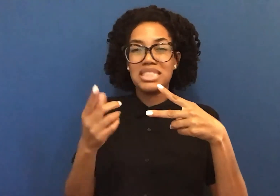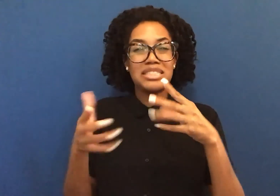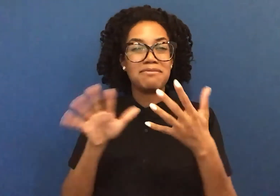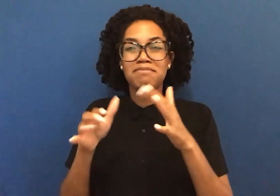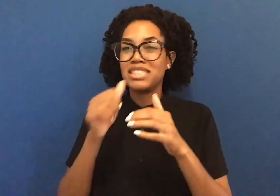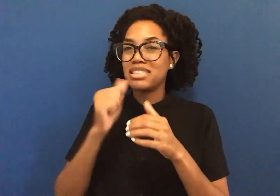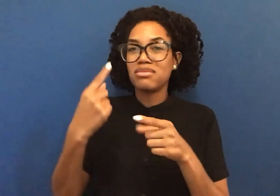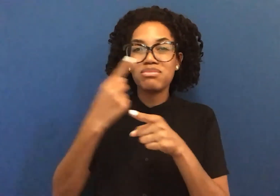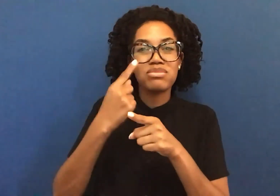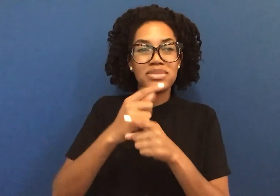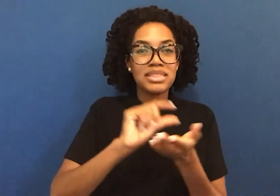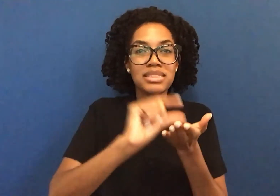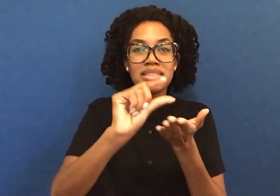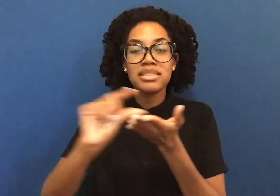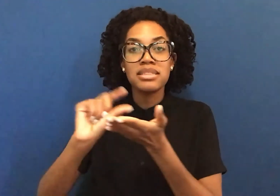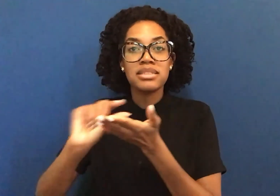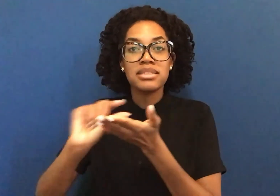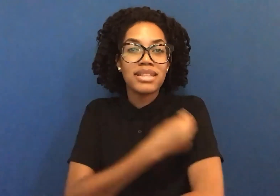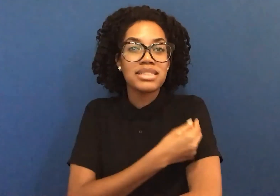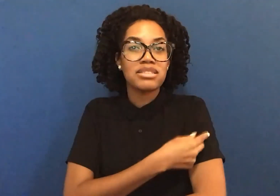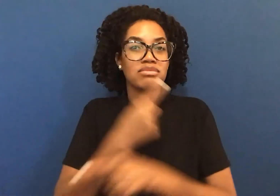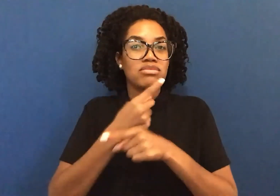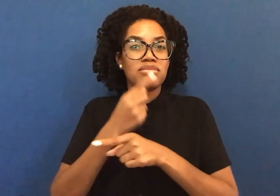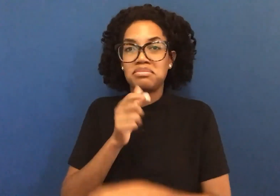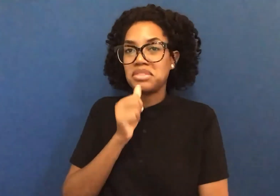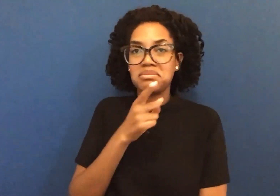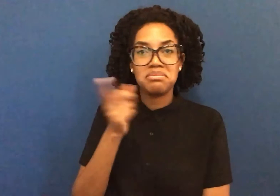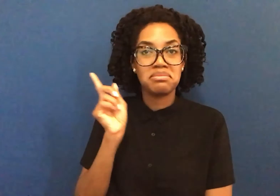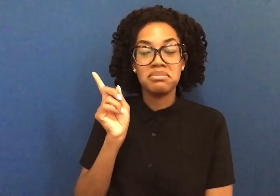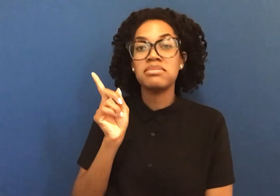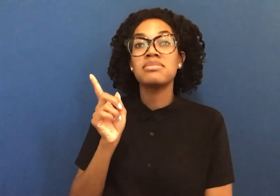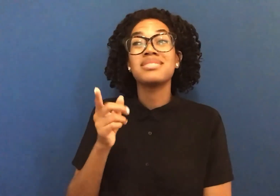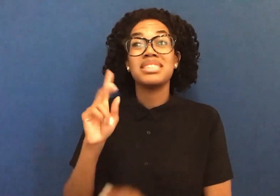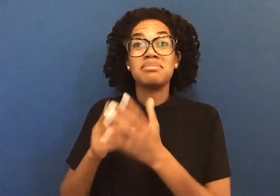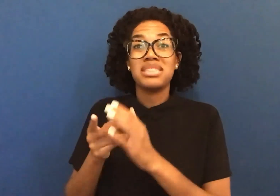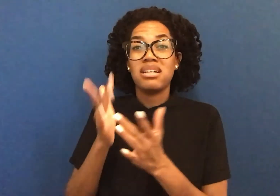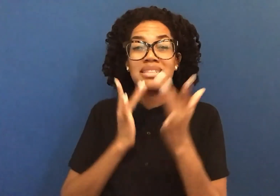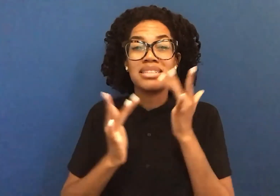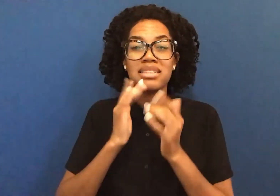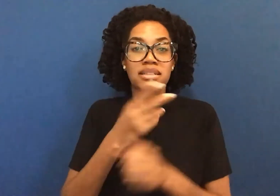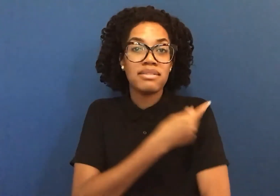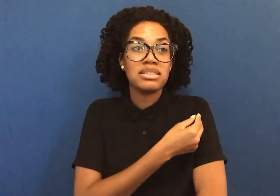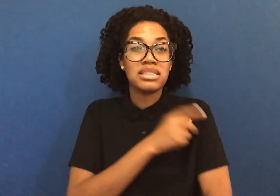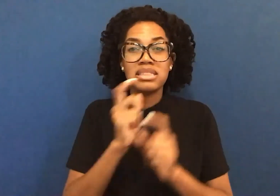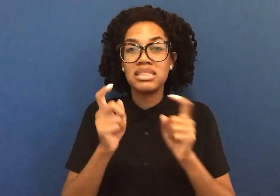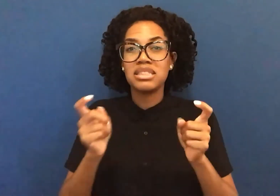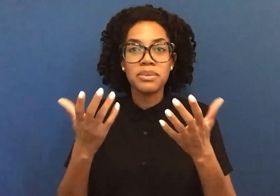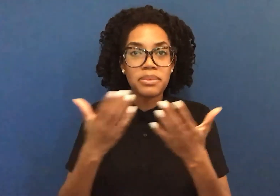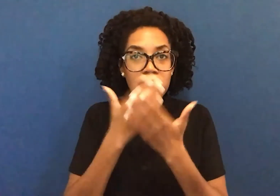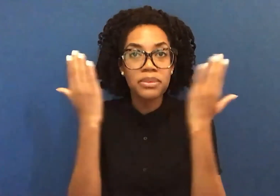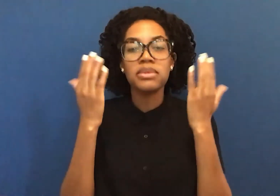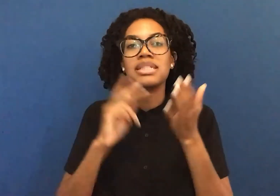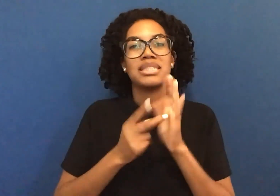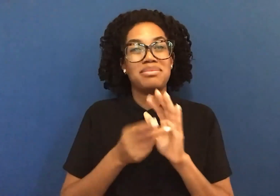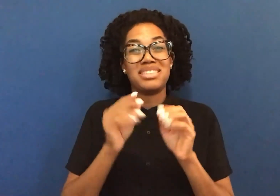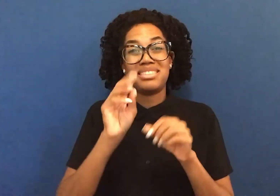supply and distribution. And this enabled the virus to spread rapidly and to reinforce pre-existing racial, ethnic, and